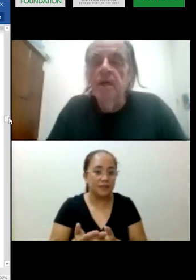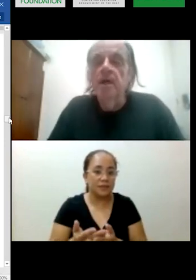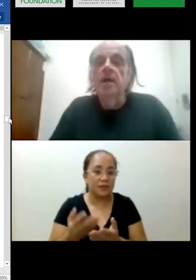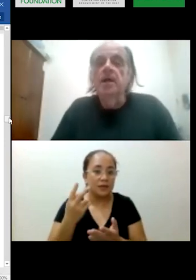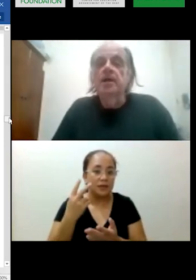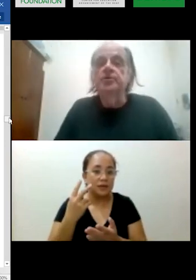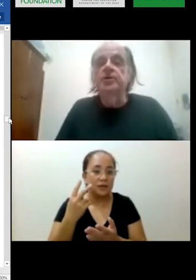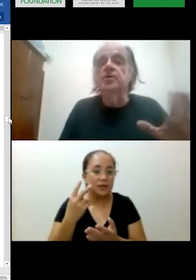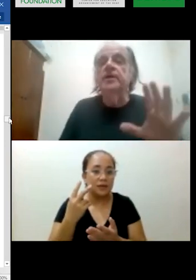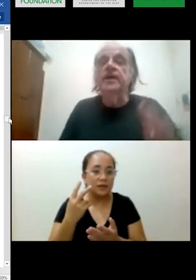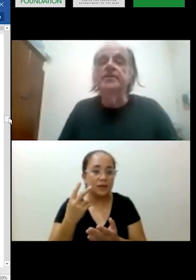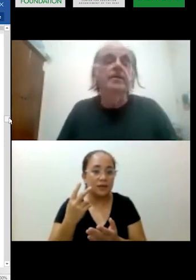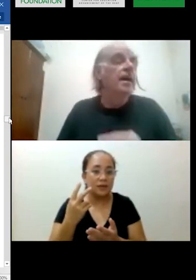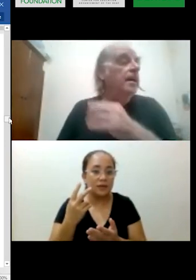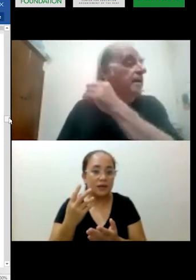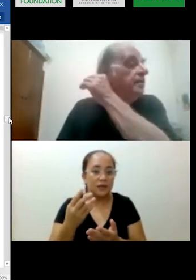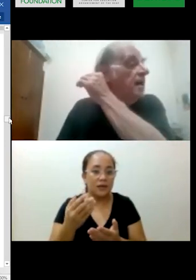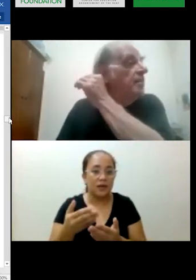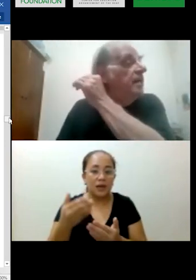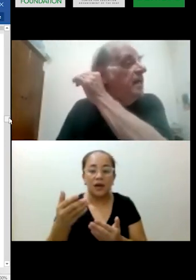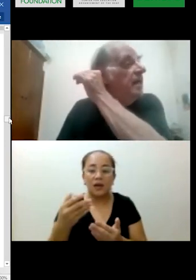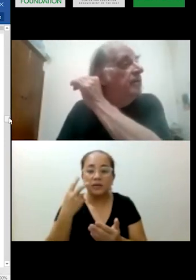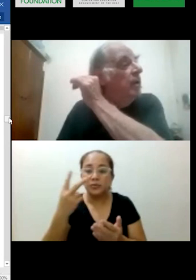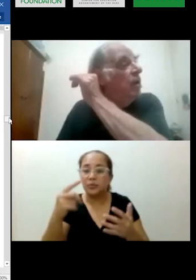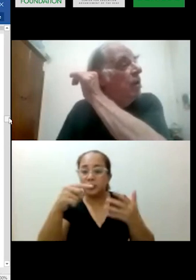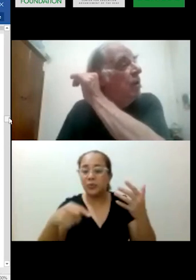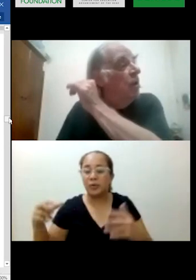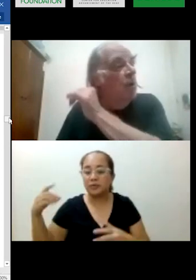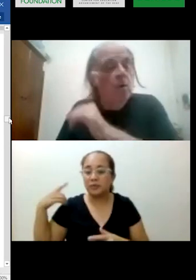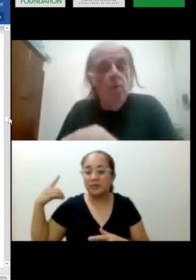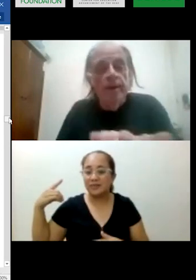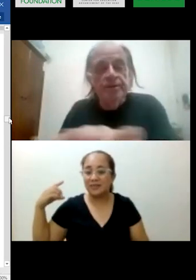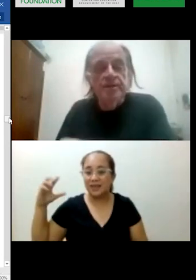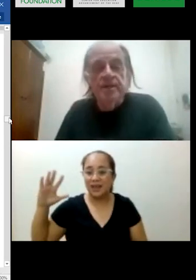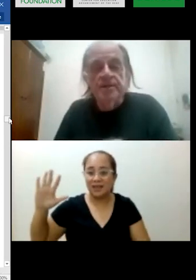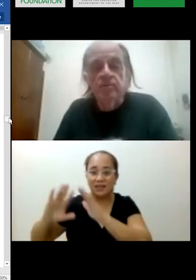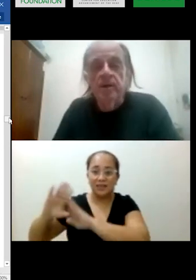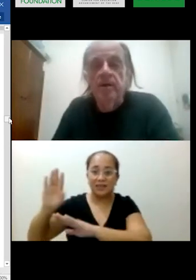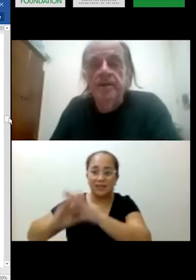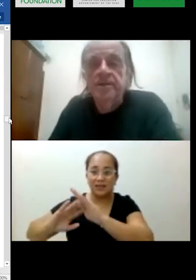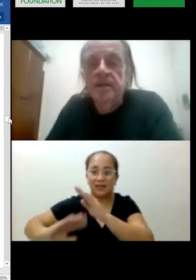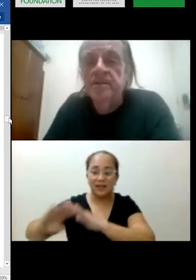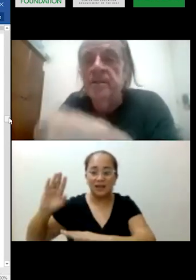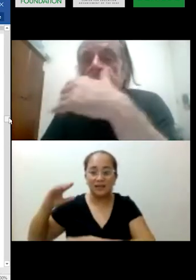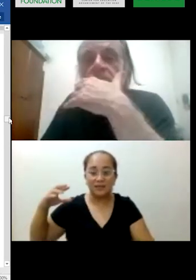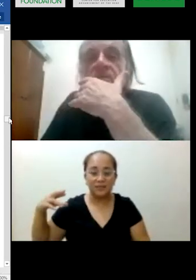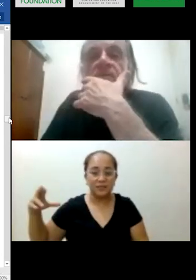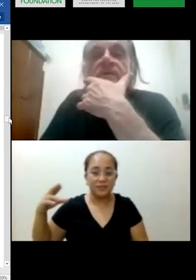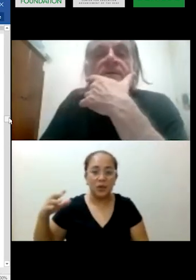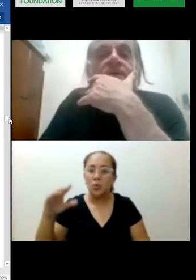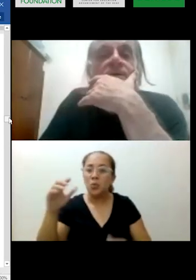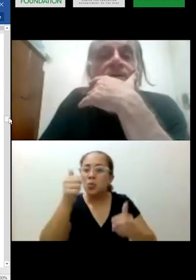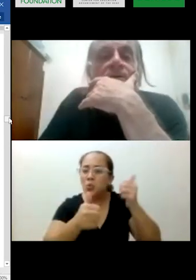which, just looking at the dominant hand, which is the next one on this list that